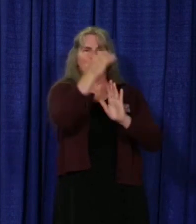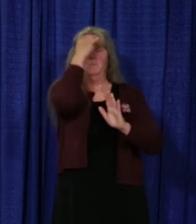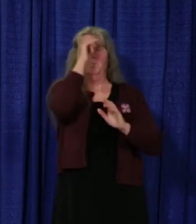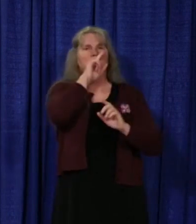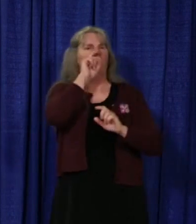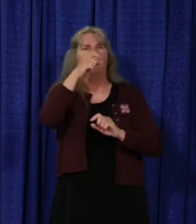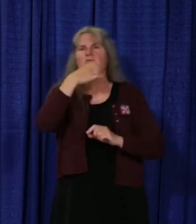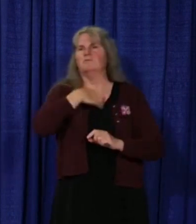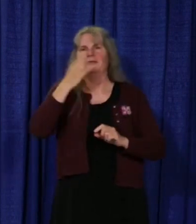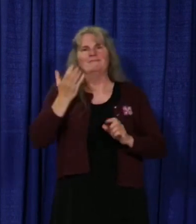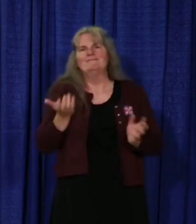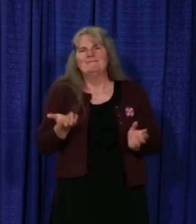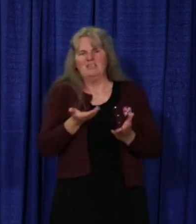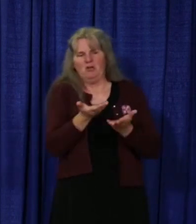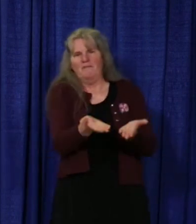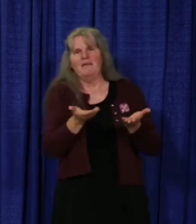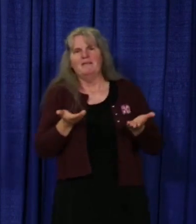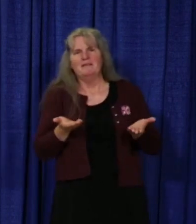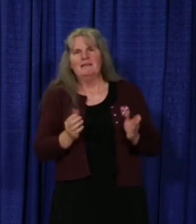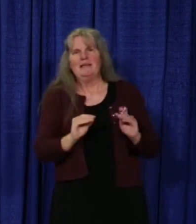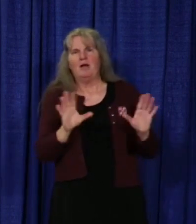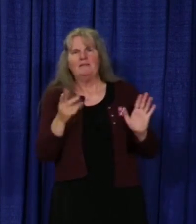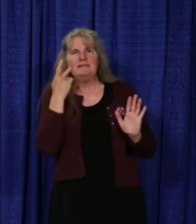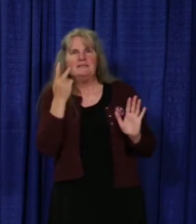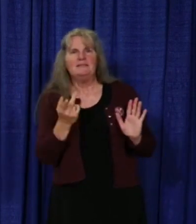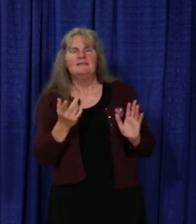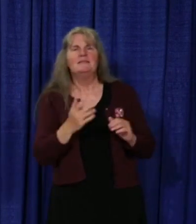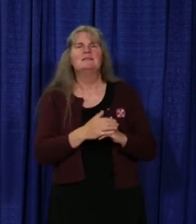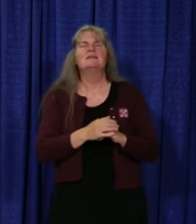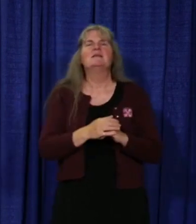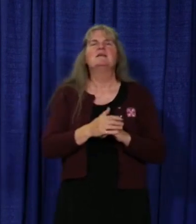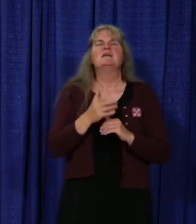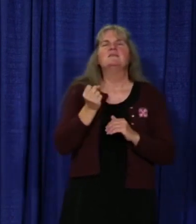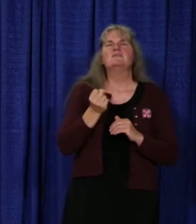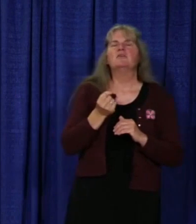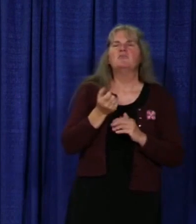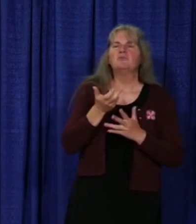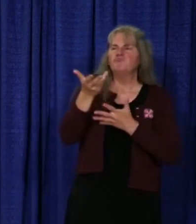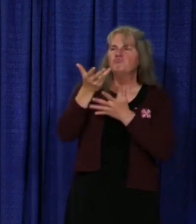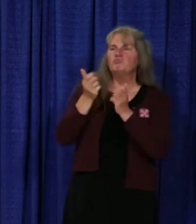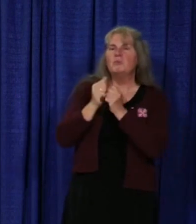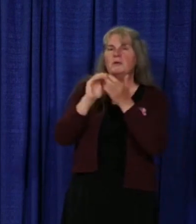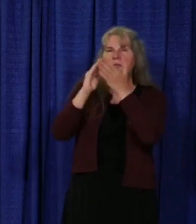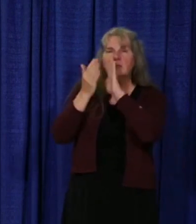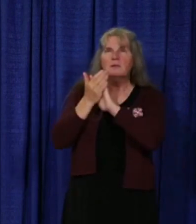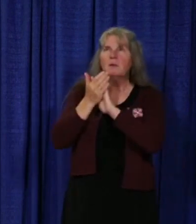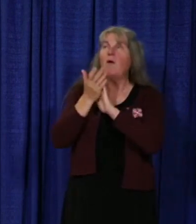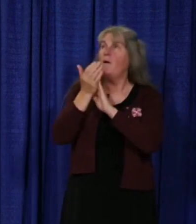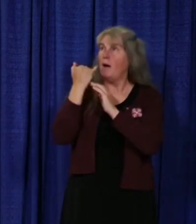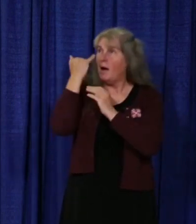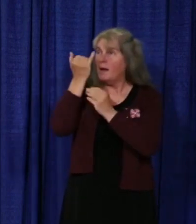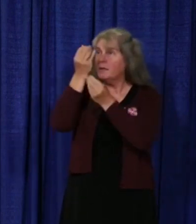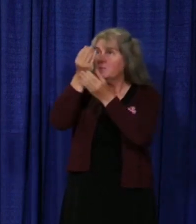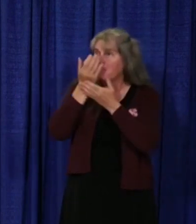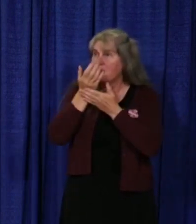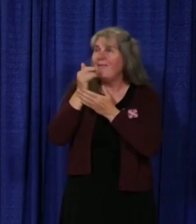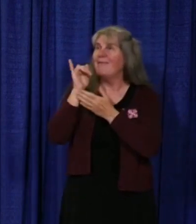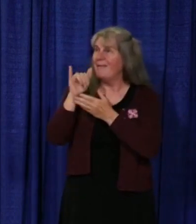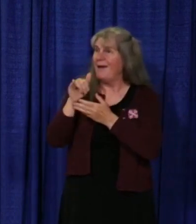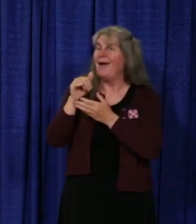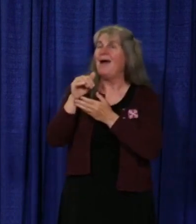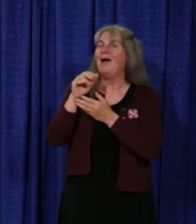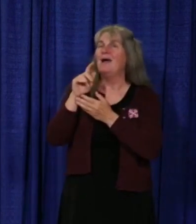enforcement abilities and our communications with the communities. Again, borrowing ideas from the Toronto Cochin